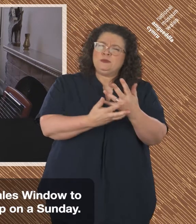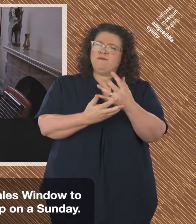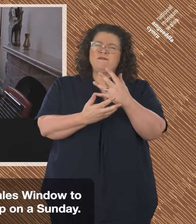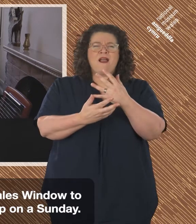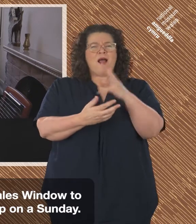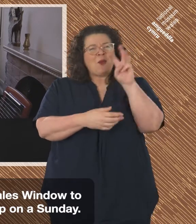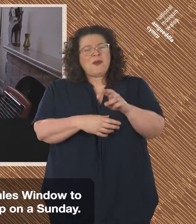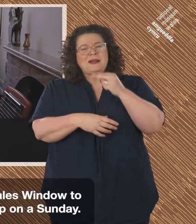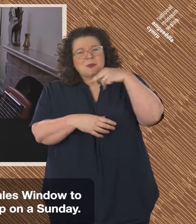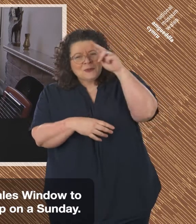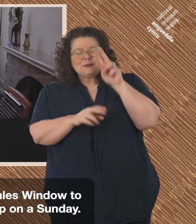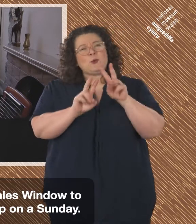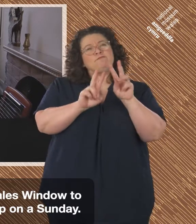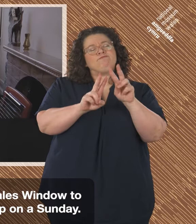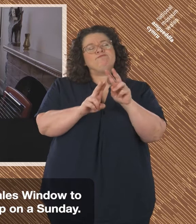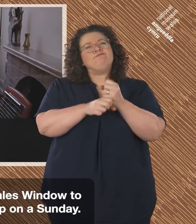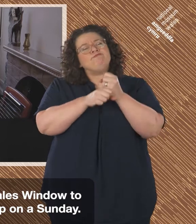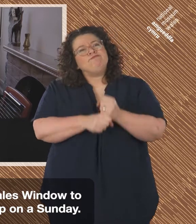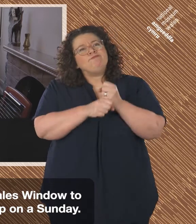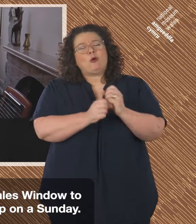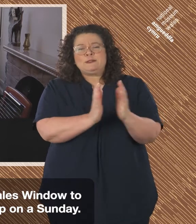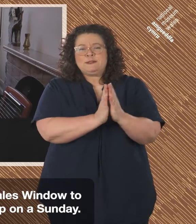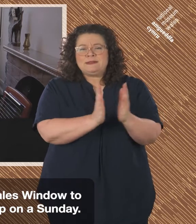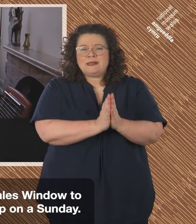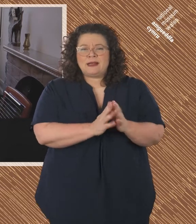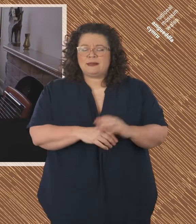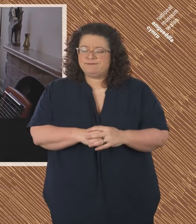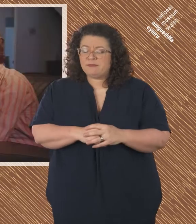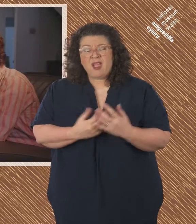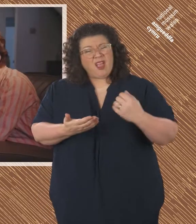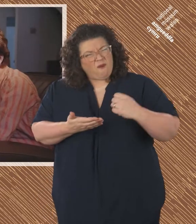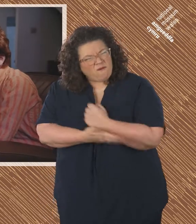beautiful Wales window to look at as they worship on a Sunday.